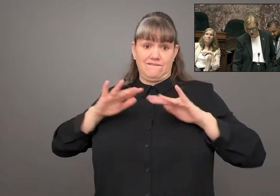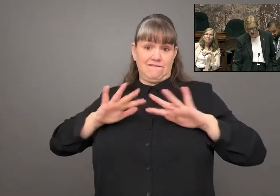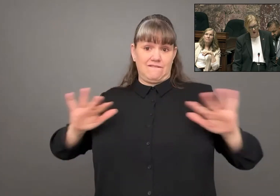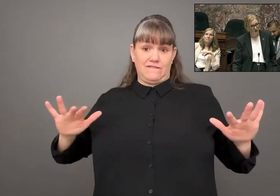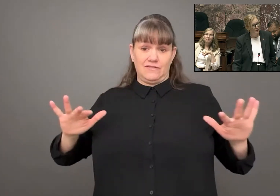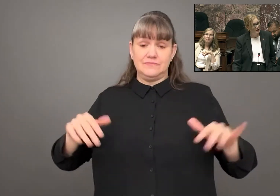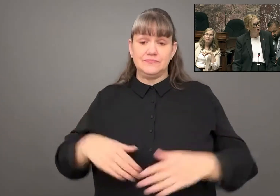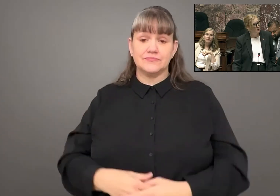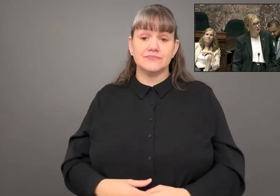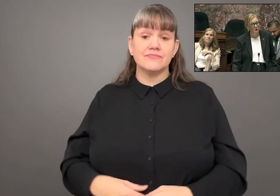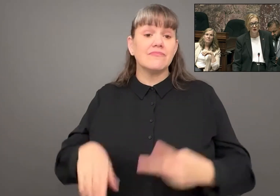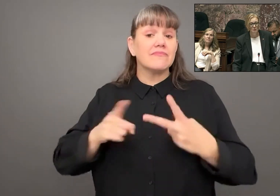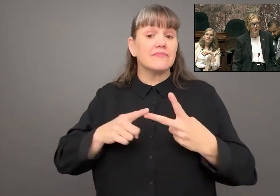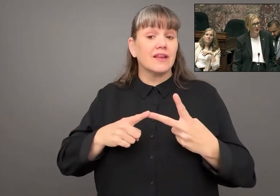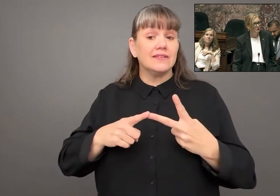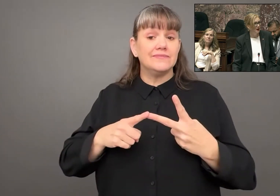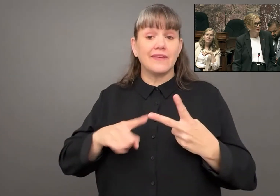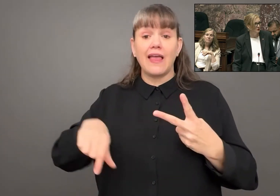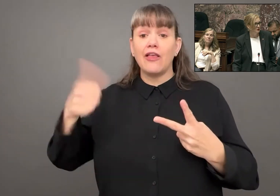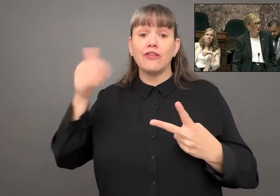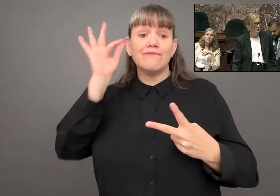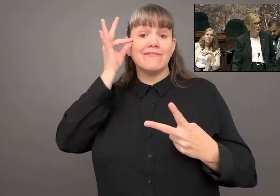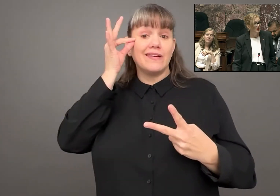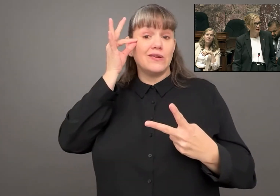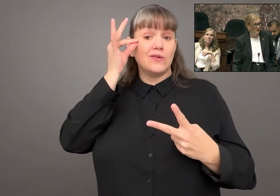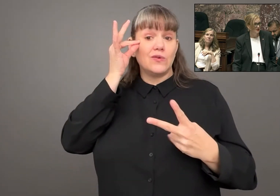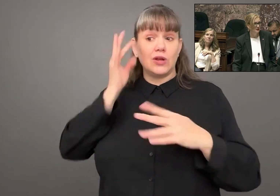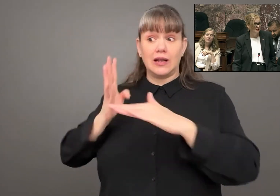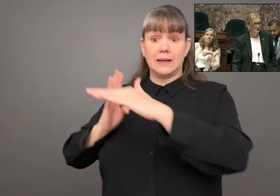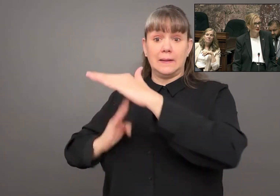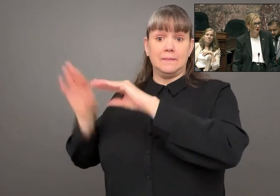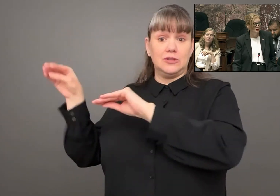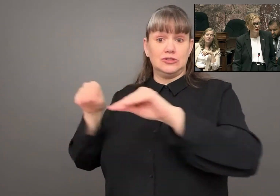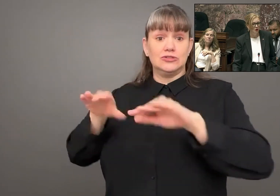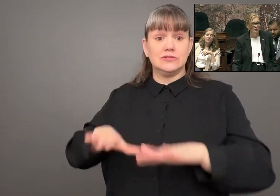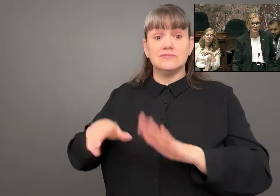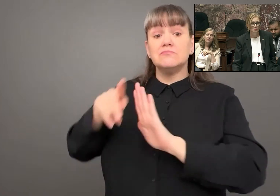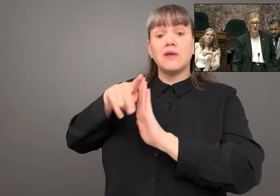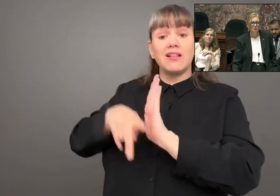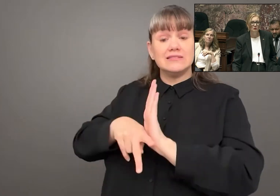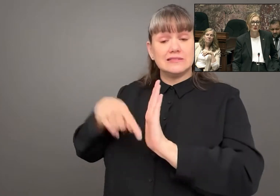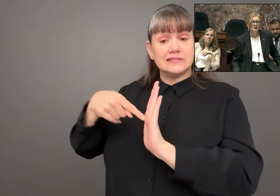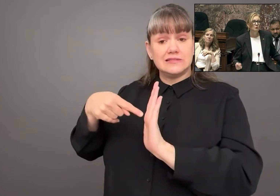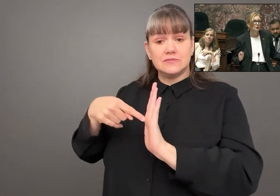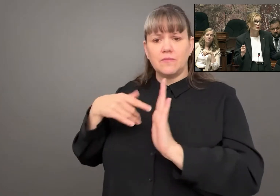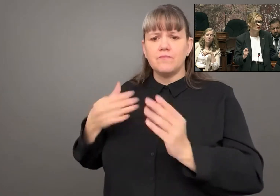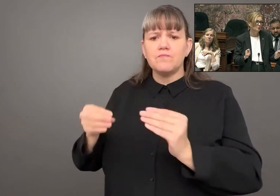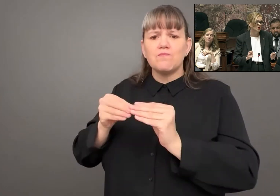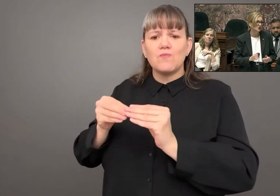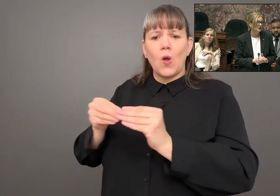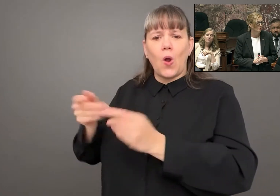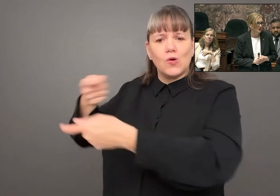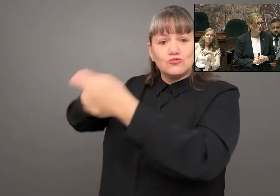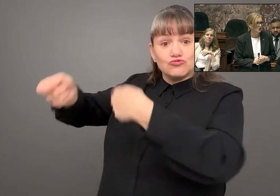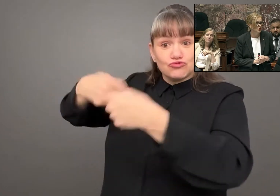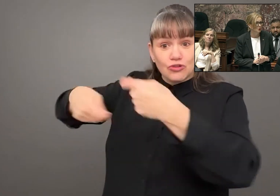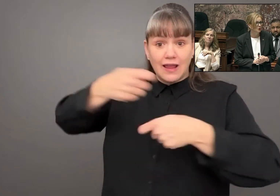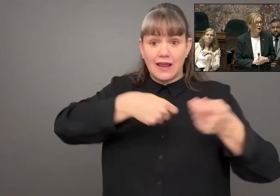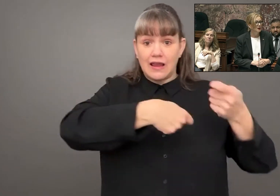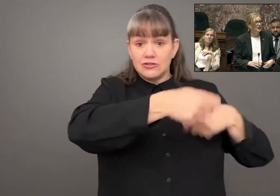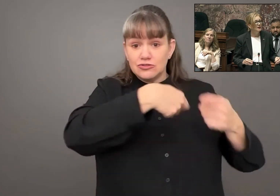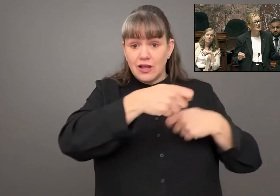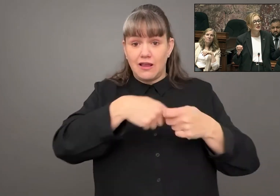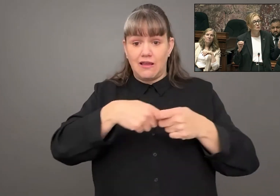create challenges for economic growth. There are many factors that go into these decisions, Honourable Speaker, but what's important for British Columbians to